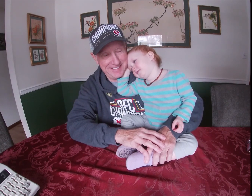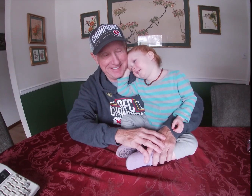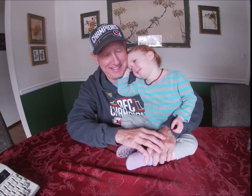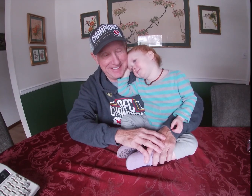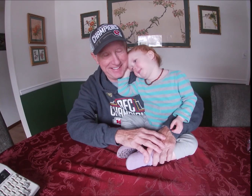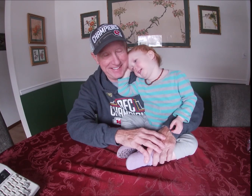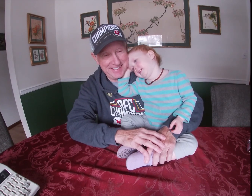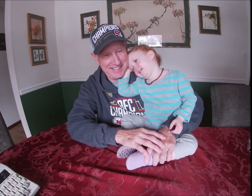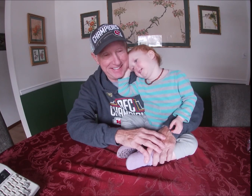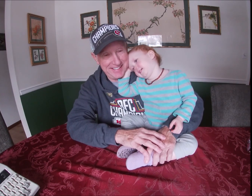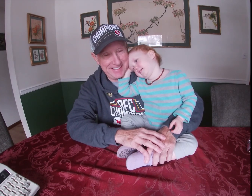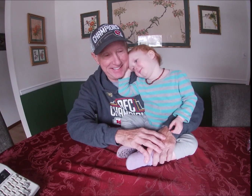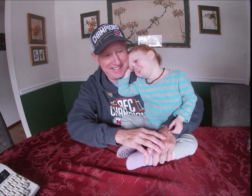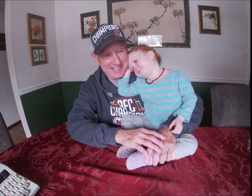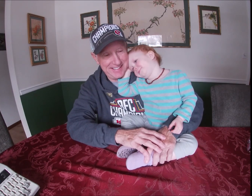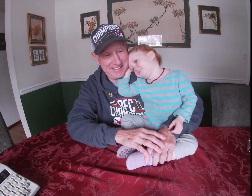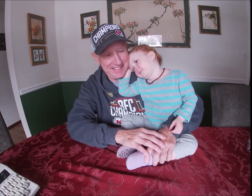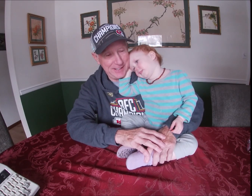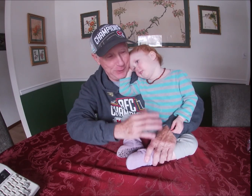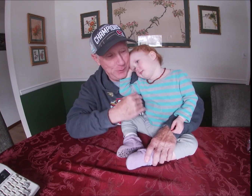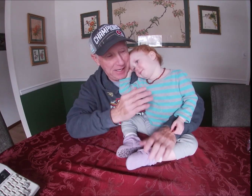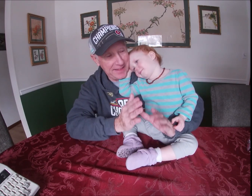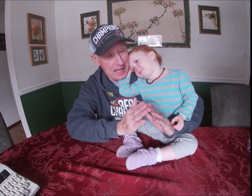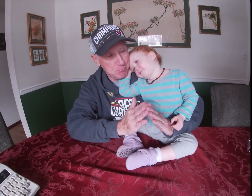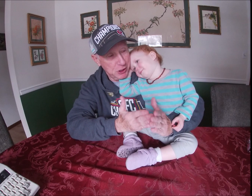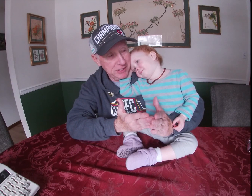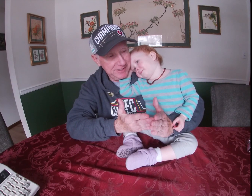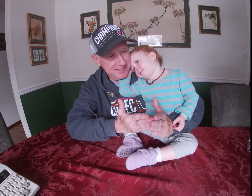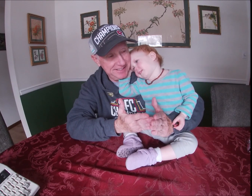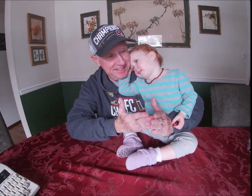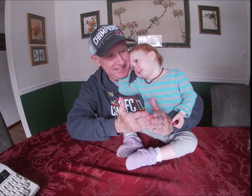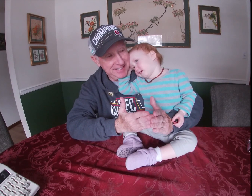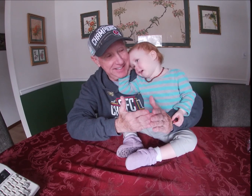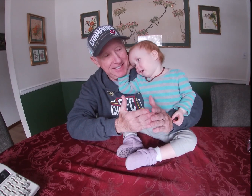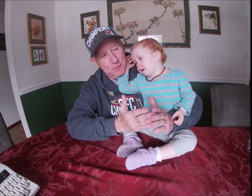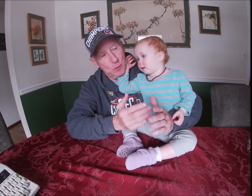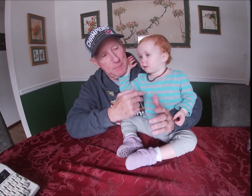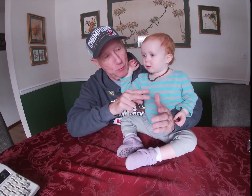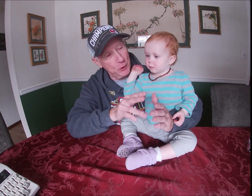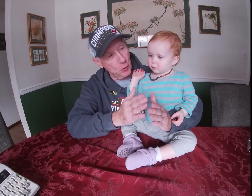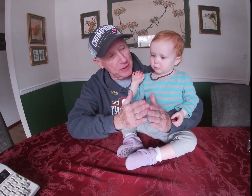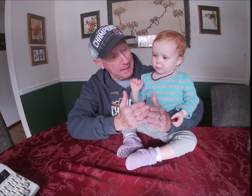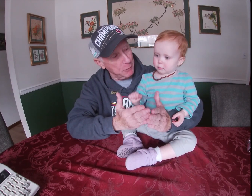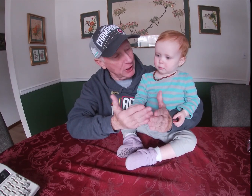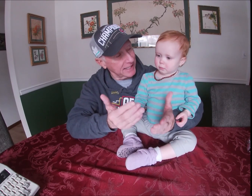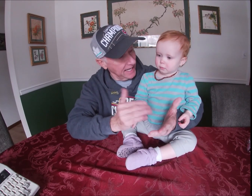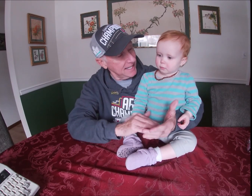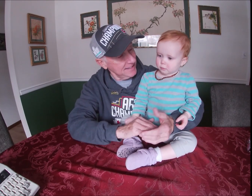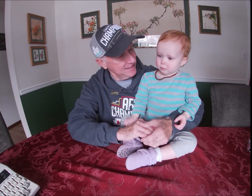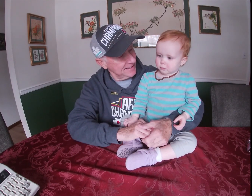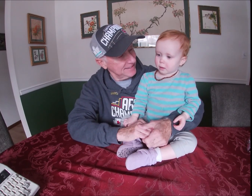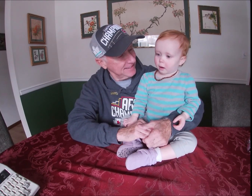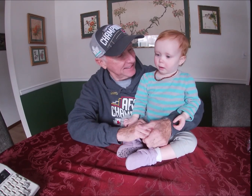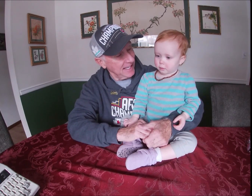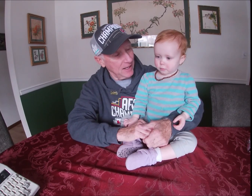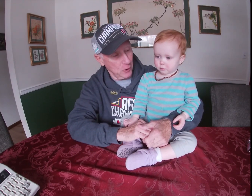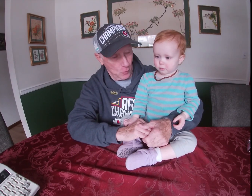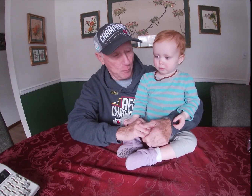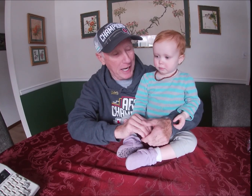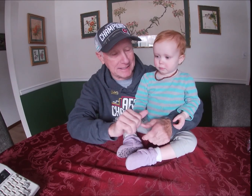sing with me. You like that book? Yeah, You want me to read you that book again? yeah. And you practice